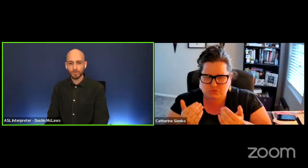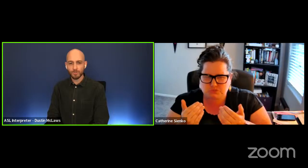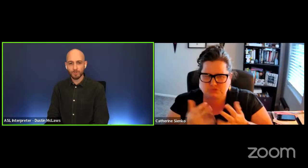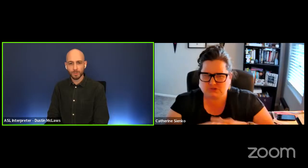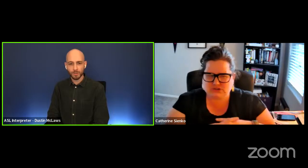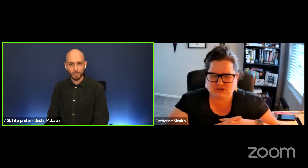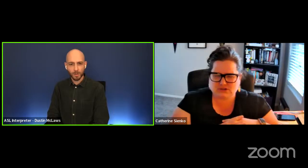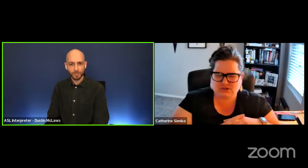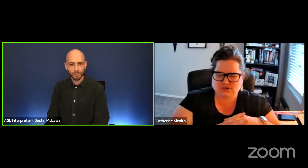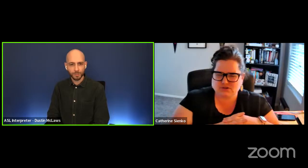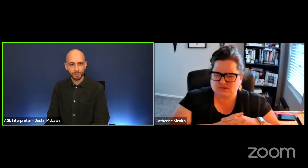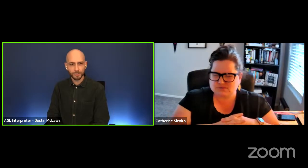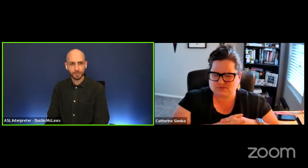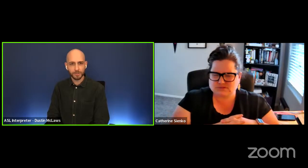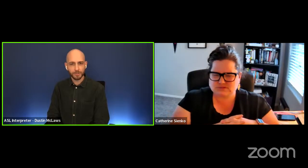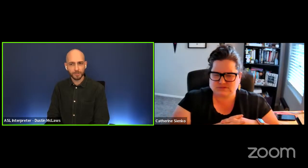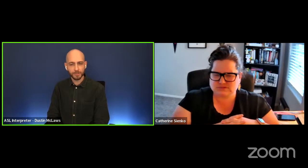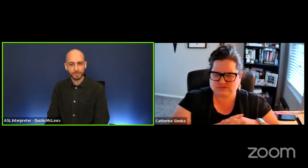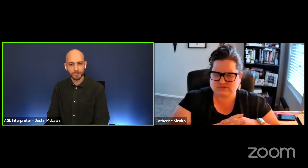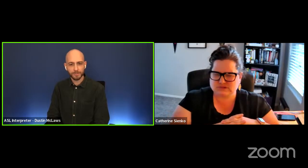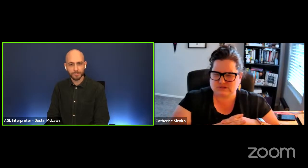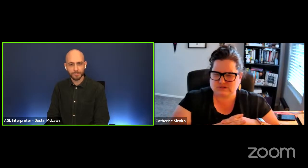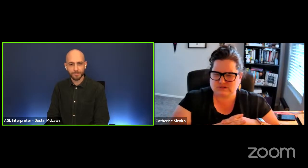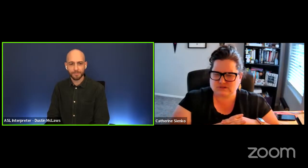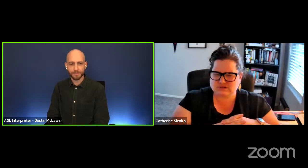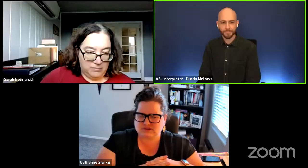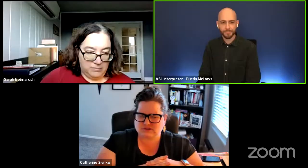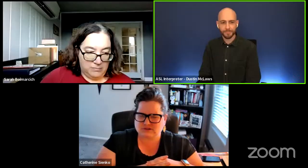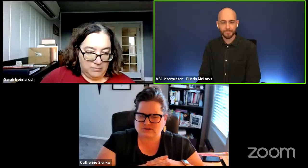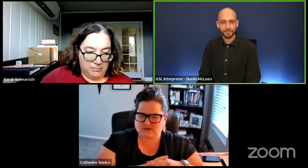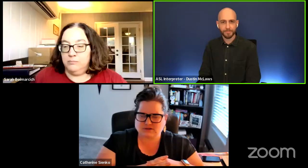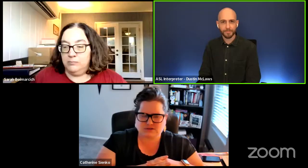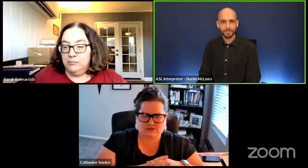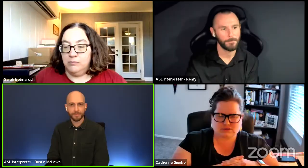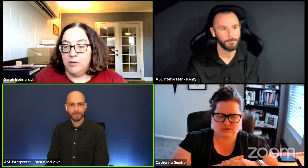in with you, Commissioner Bomarsic.